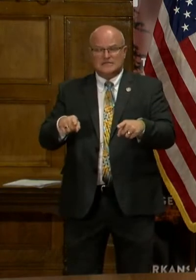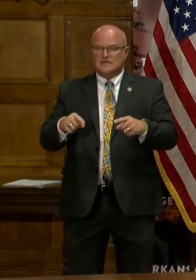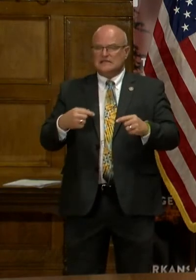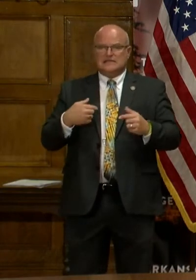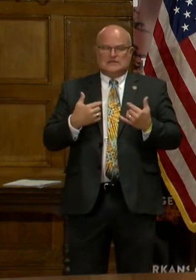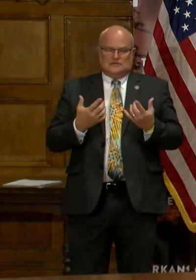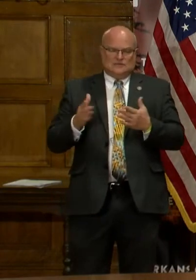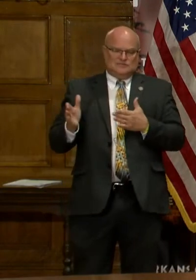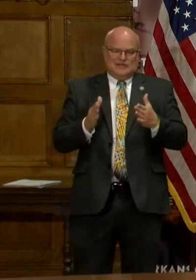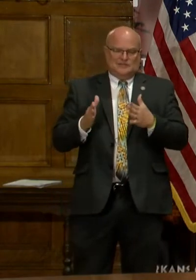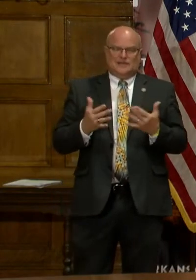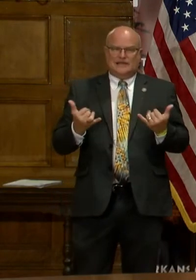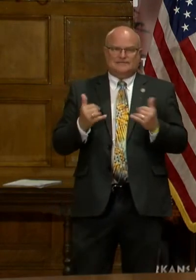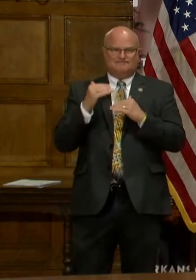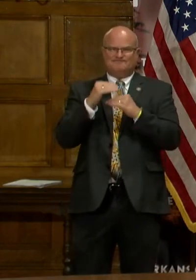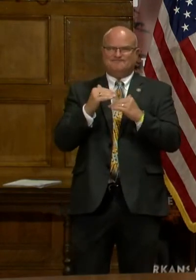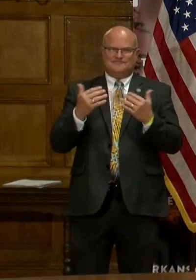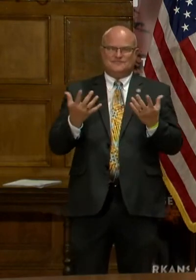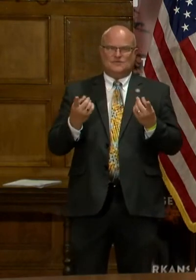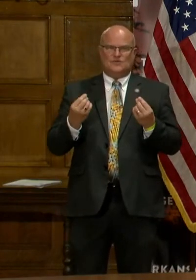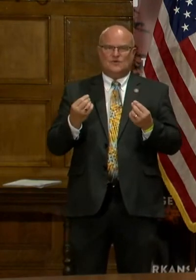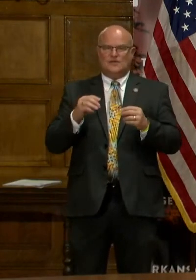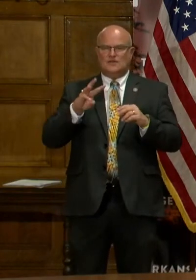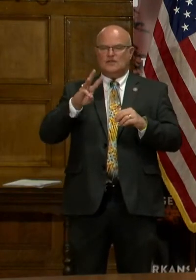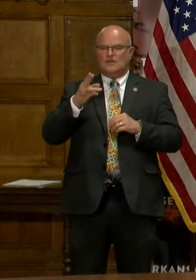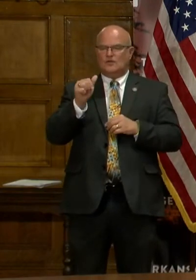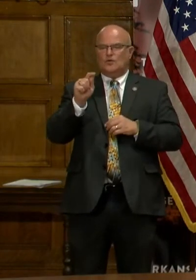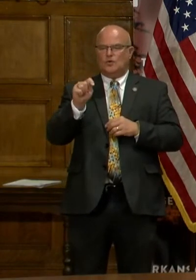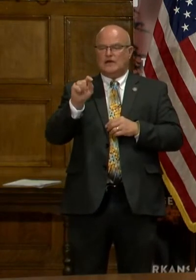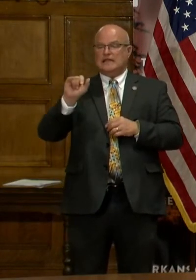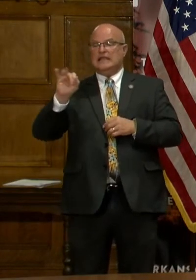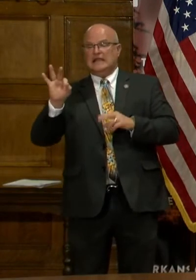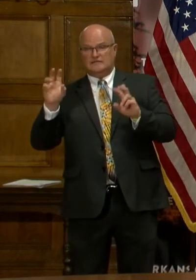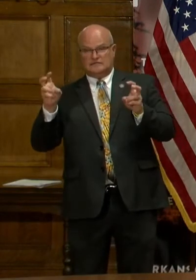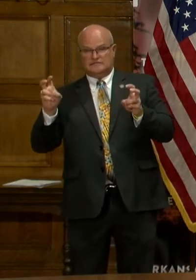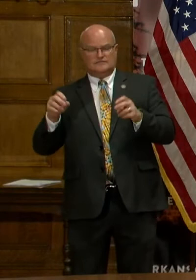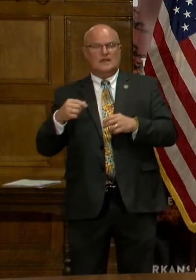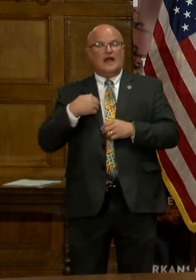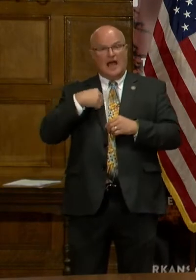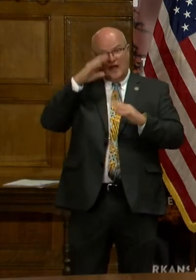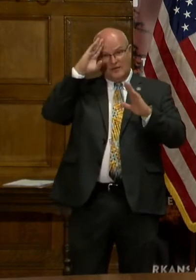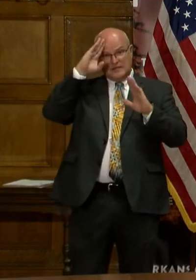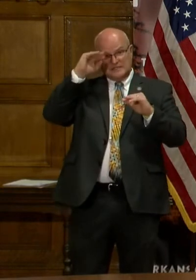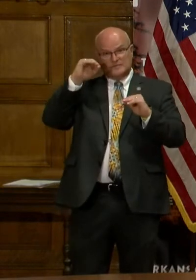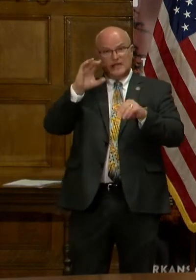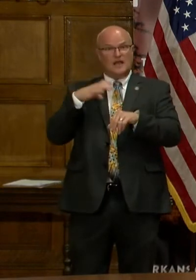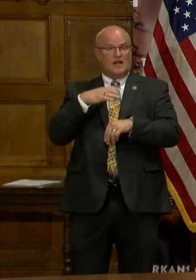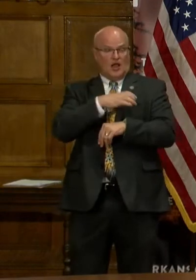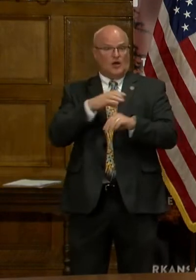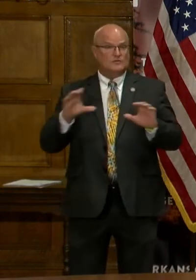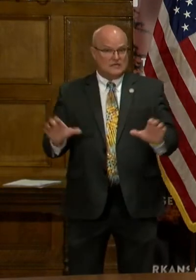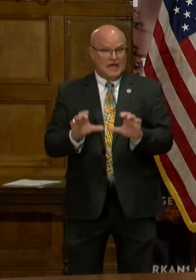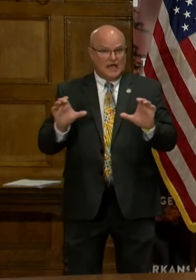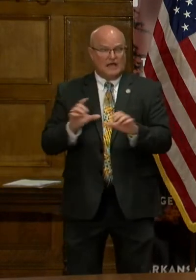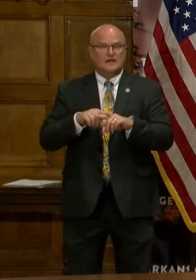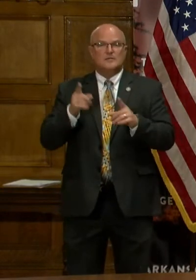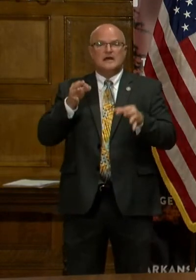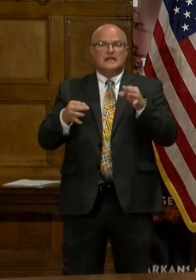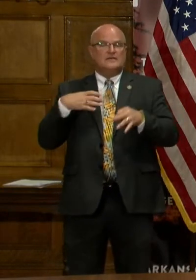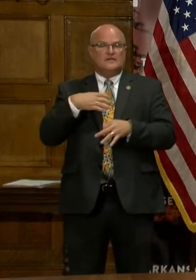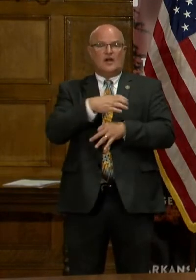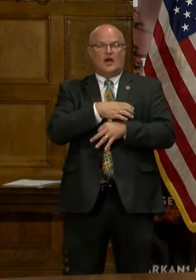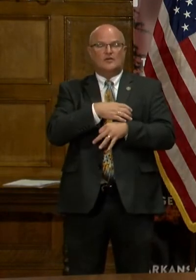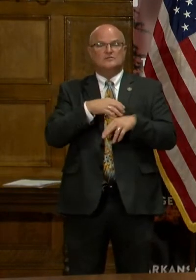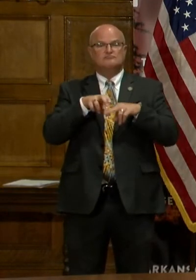minimal amount of planning that can go in that what-if circumstance. I would expect Congress to act, but if Congress did